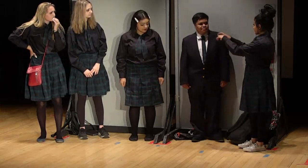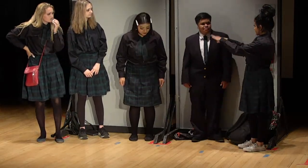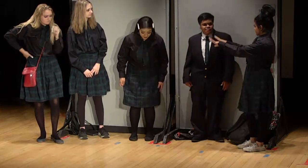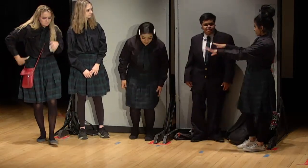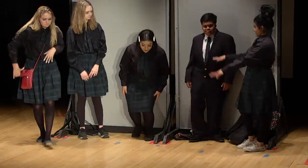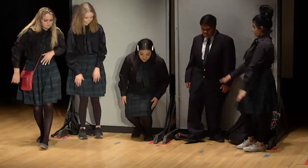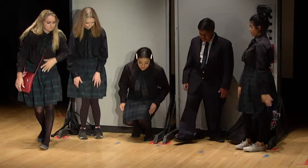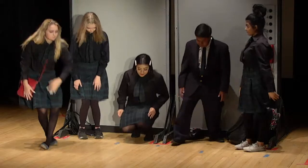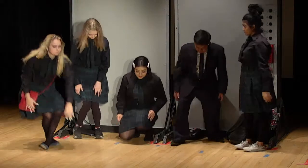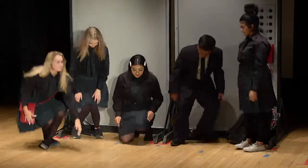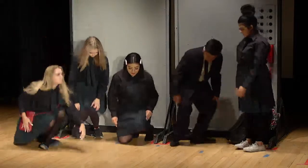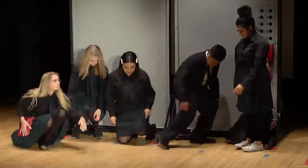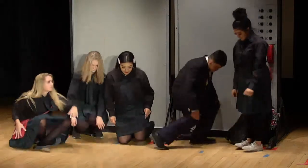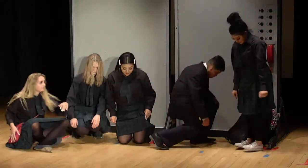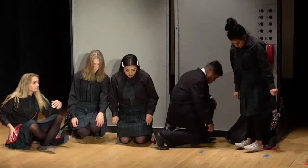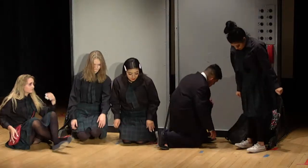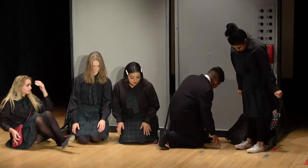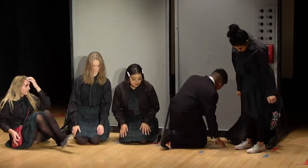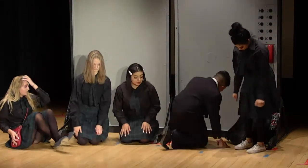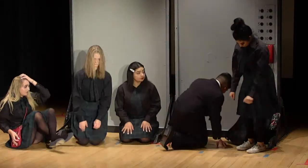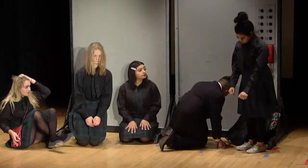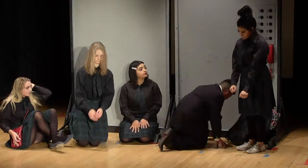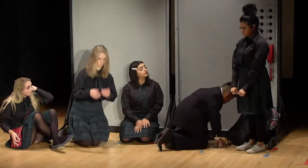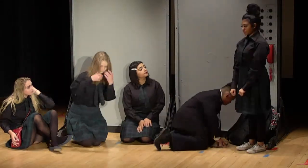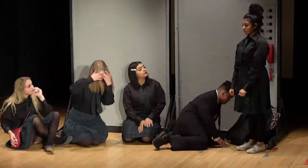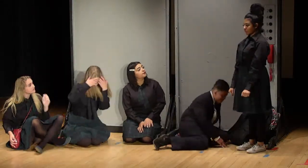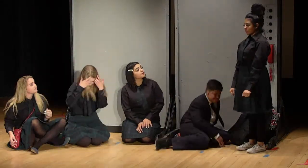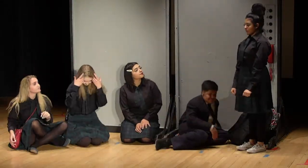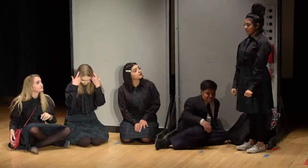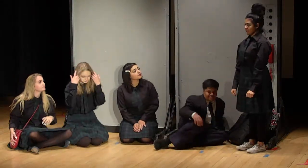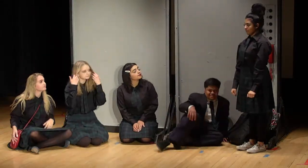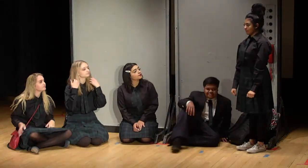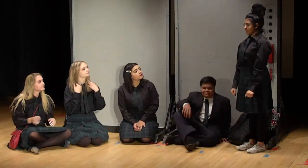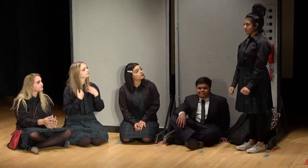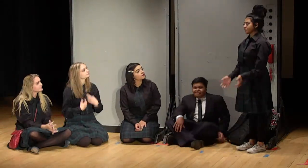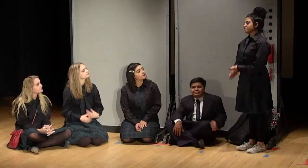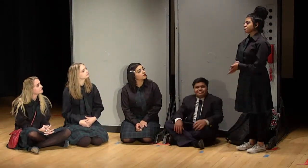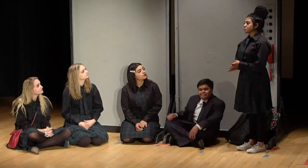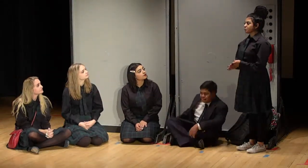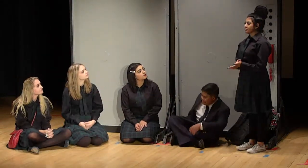Okay, have a seat, everyone. Everyone except Melanie sits on the floor. Melanie.